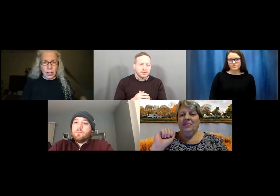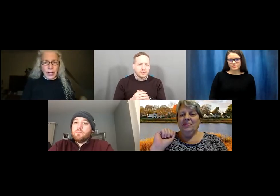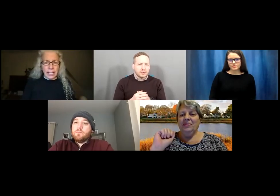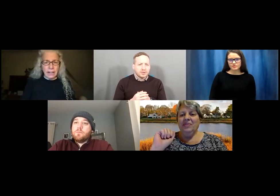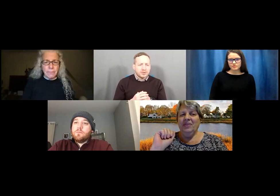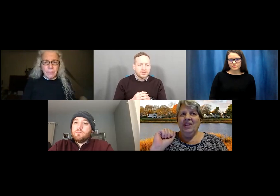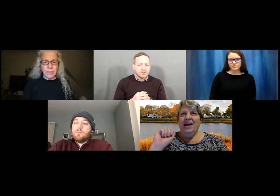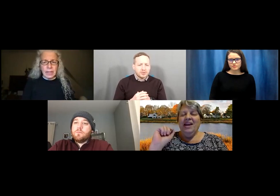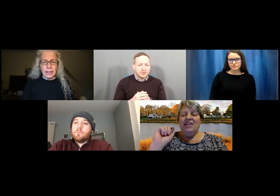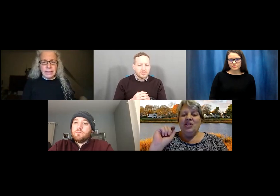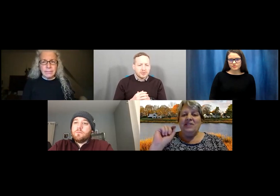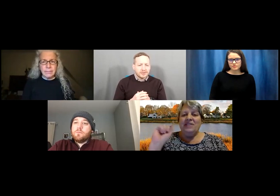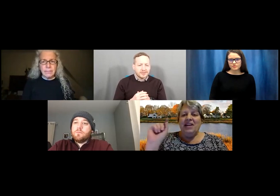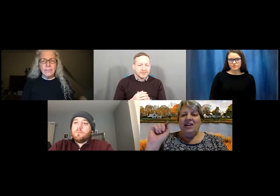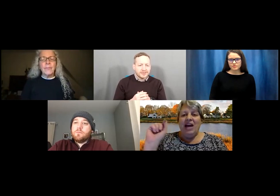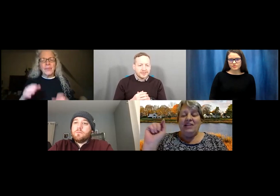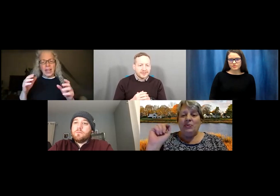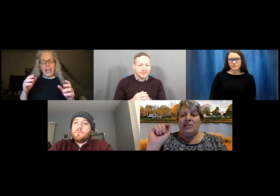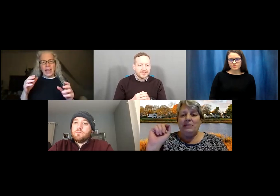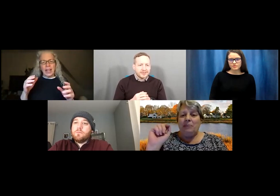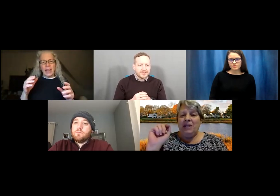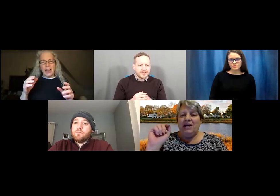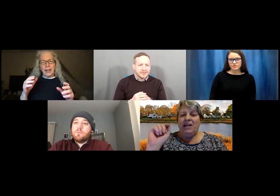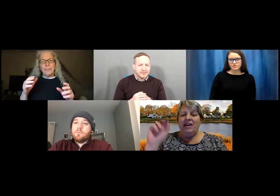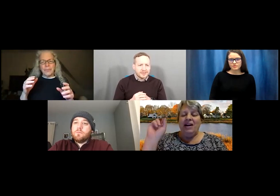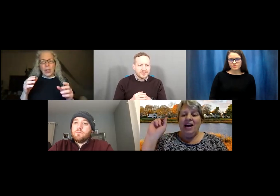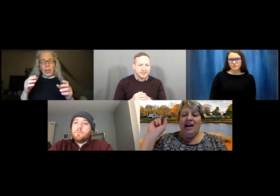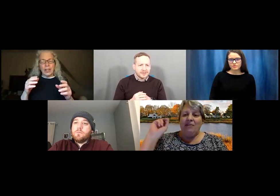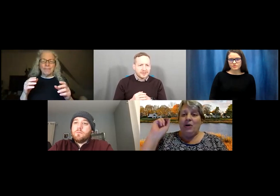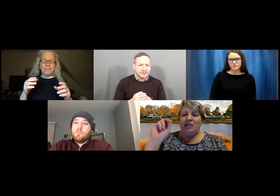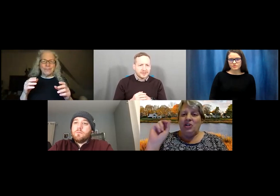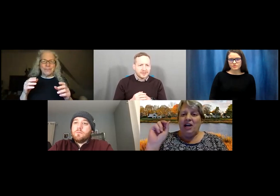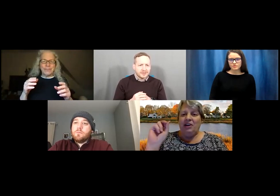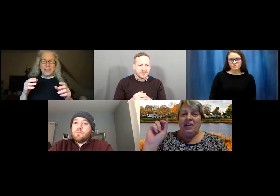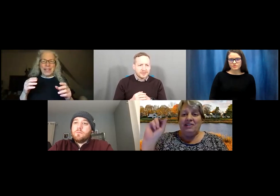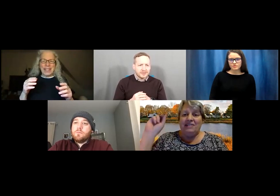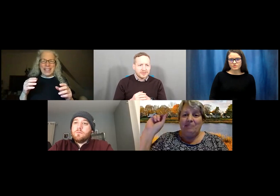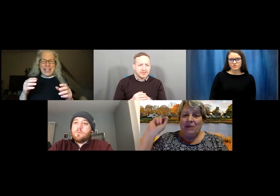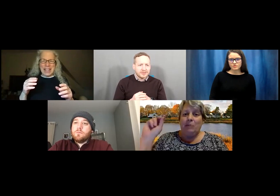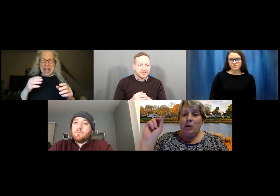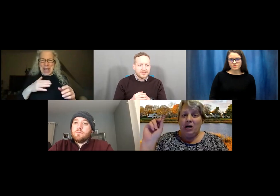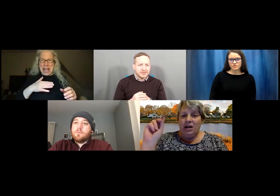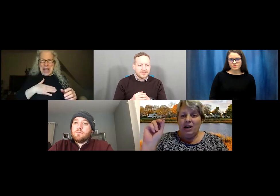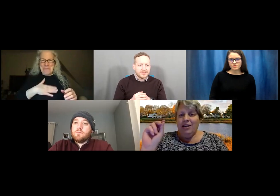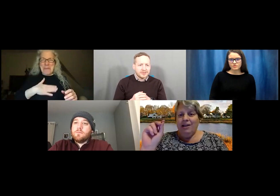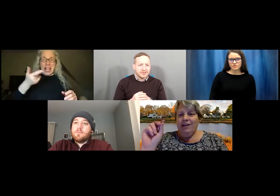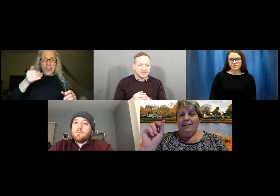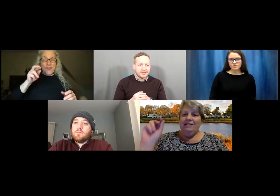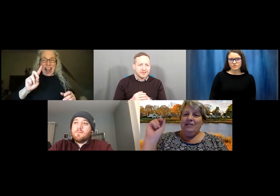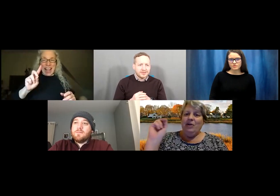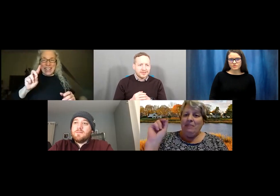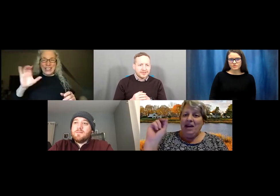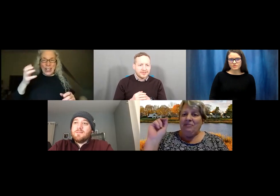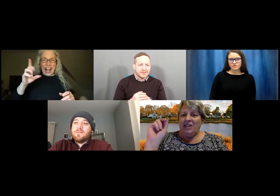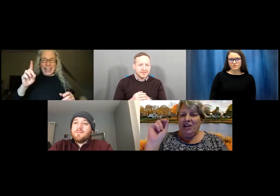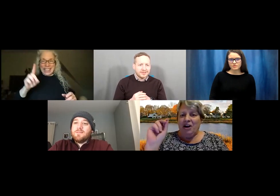Yeah, go ahead. Just that as we speak, I have a grandchild that's being born. So